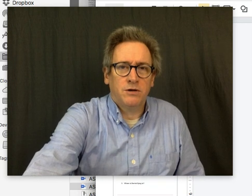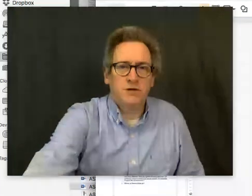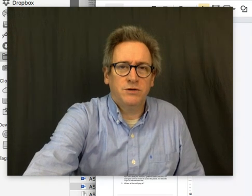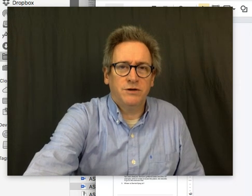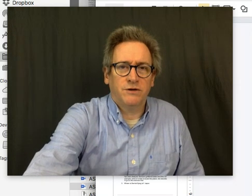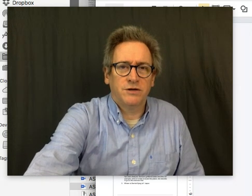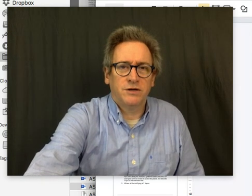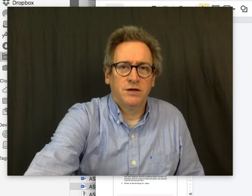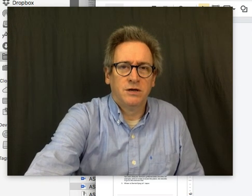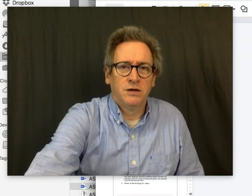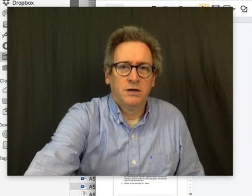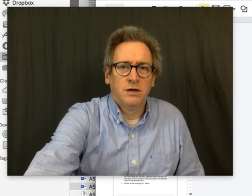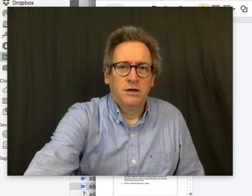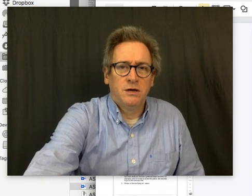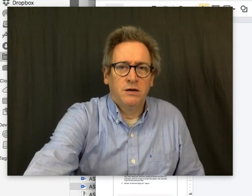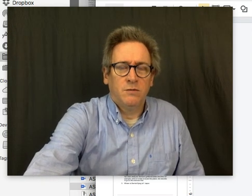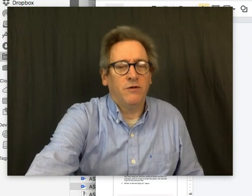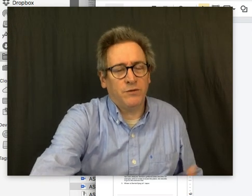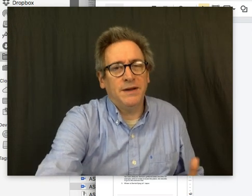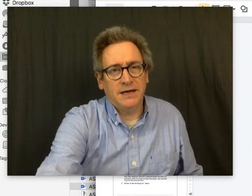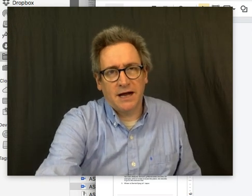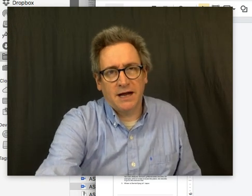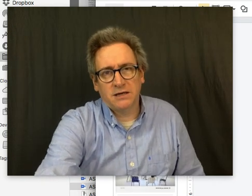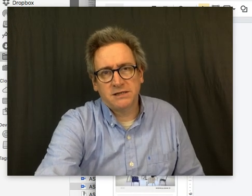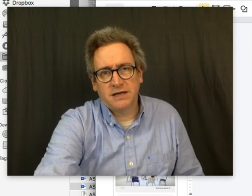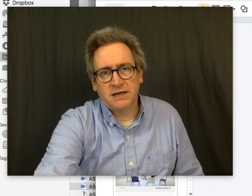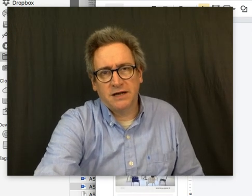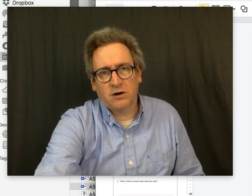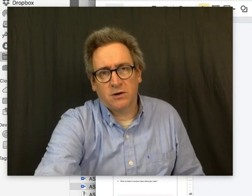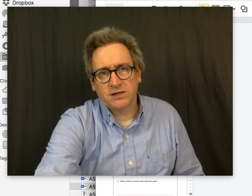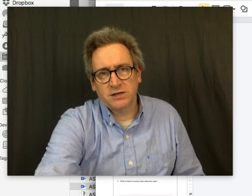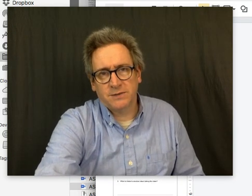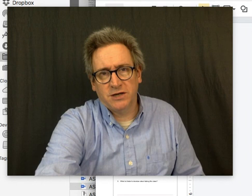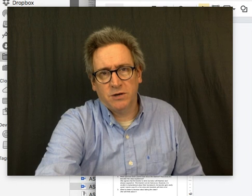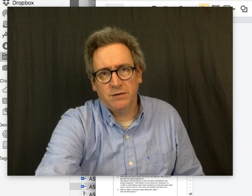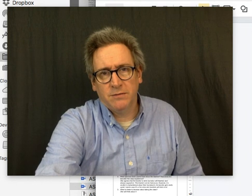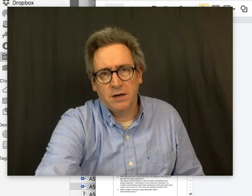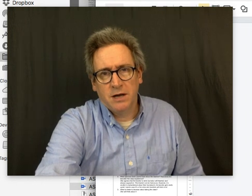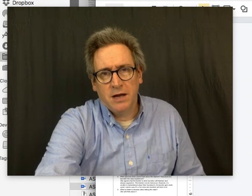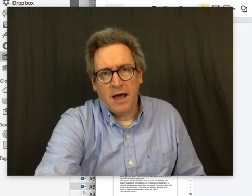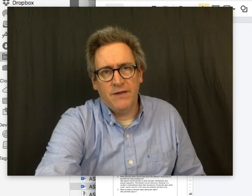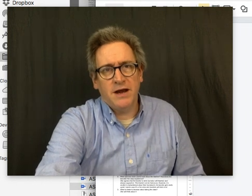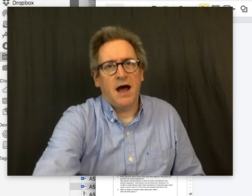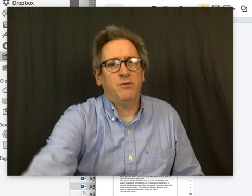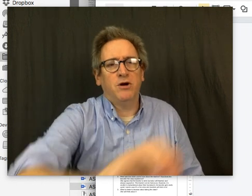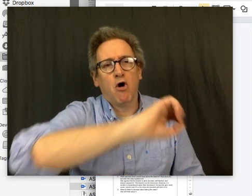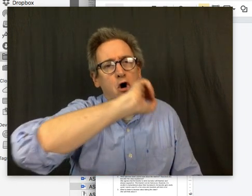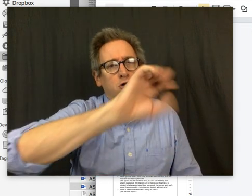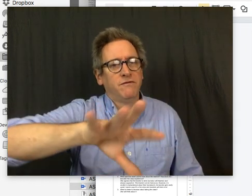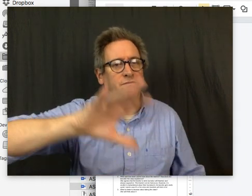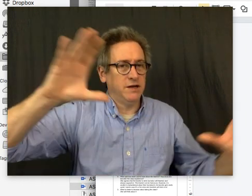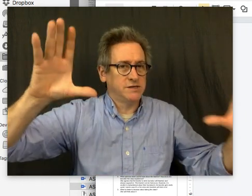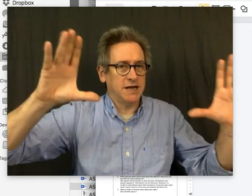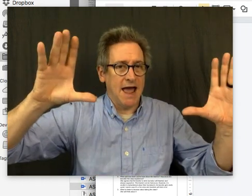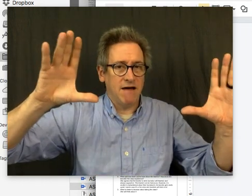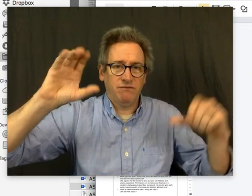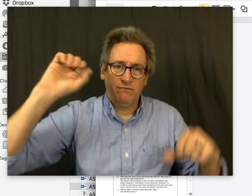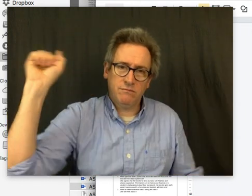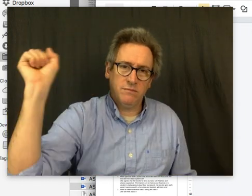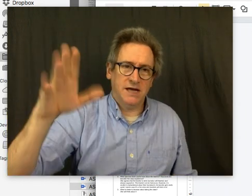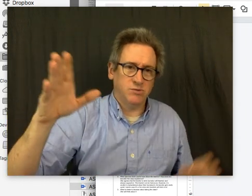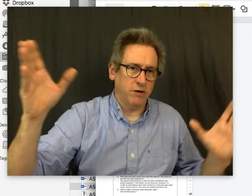there are two different, there are three mini dialogues, and there are questions about each one. And then I put all of the videos that I